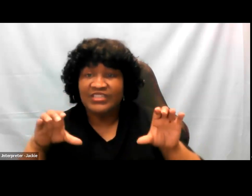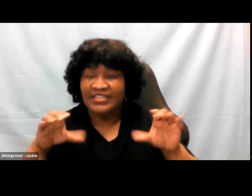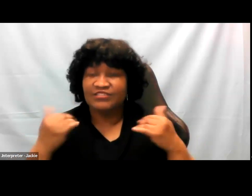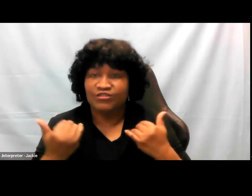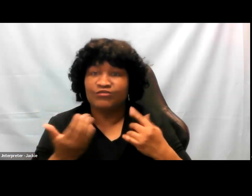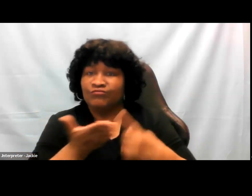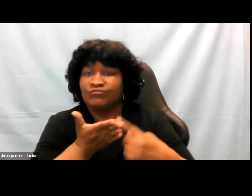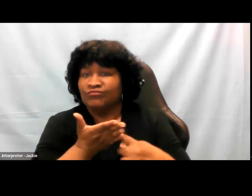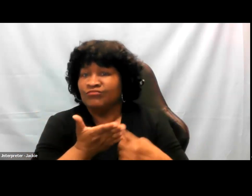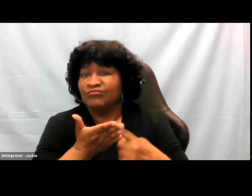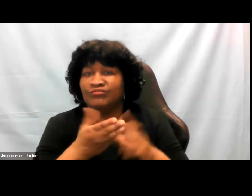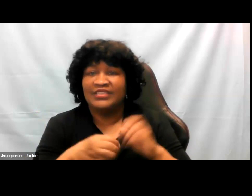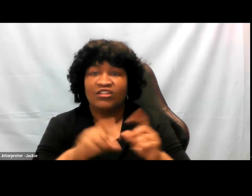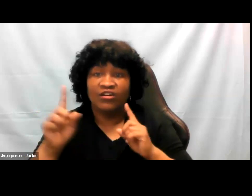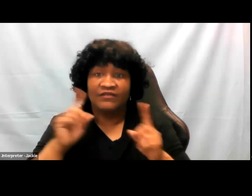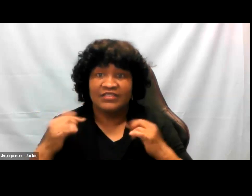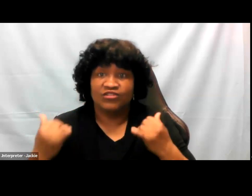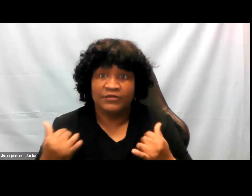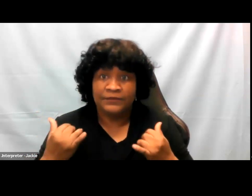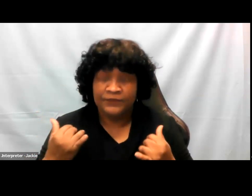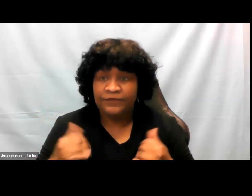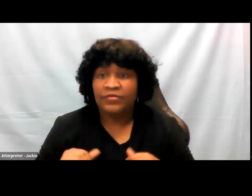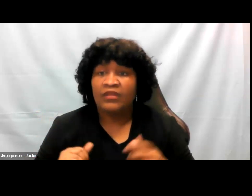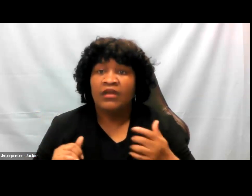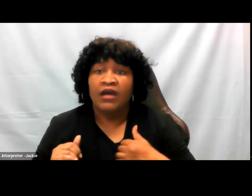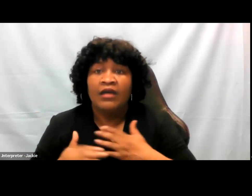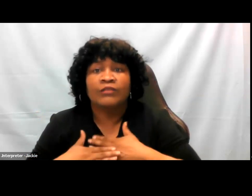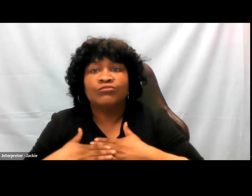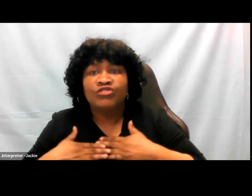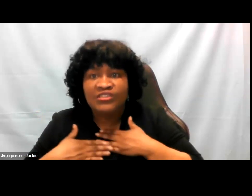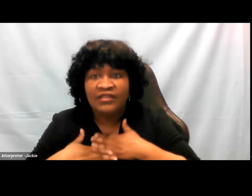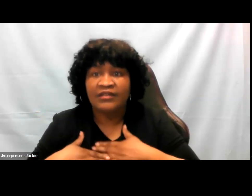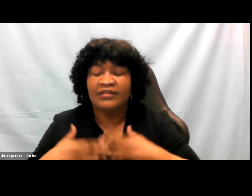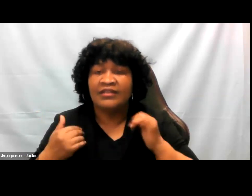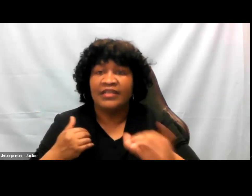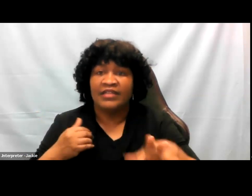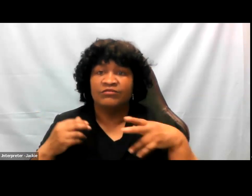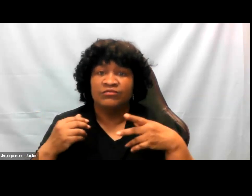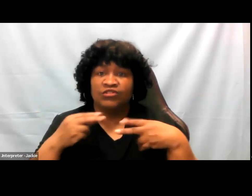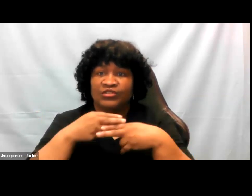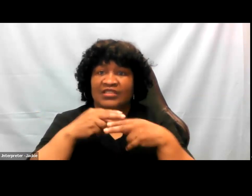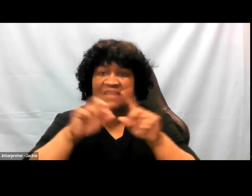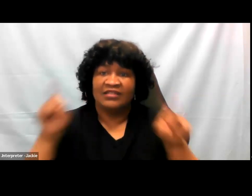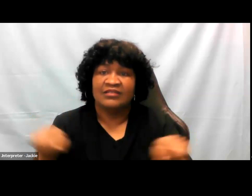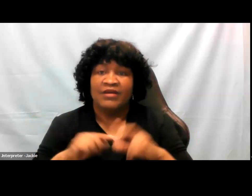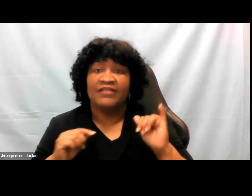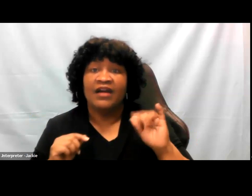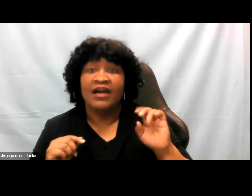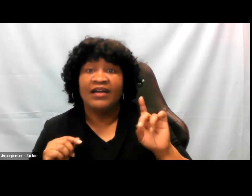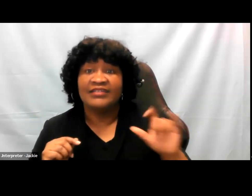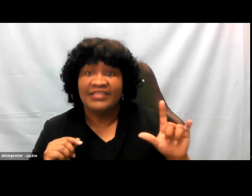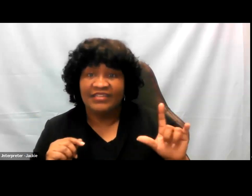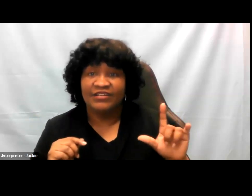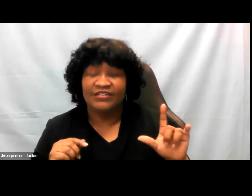up both in our conversation. I very much appreciate the fact that your slide about the ideal continuum was called